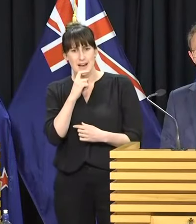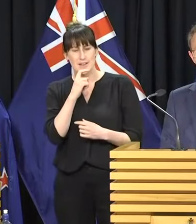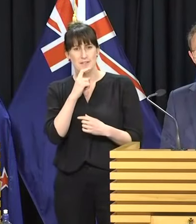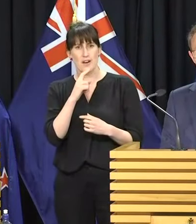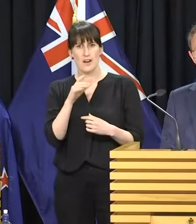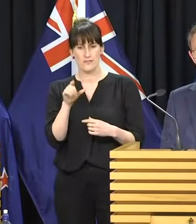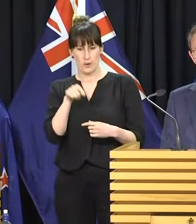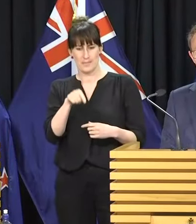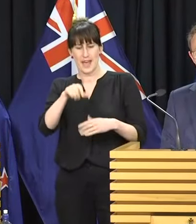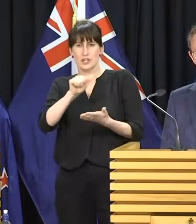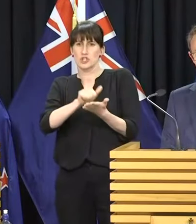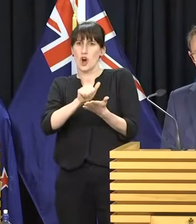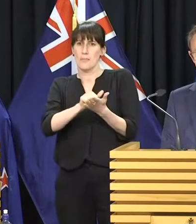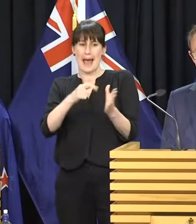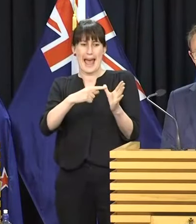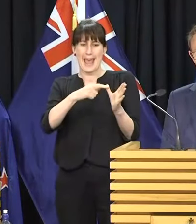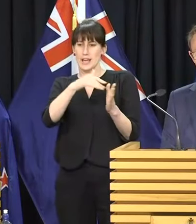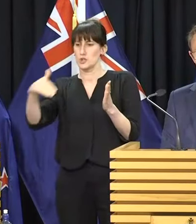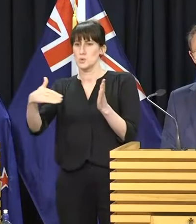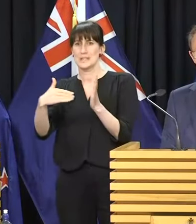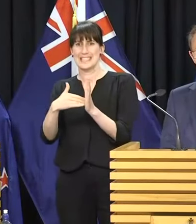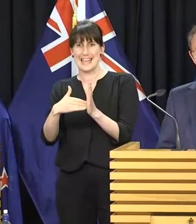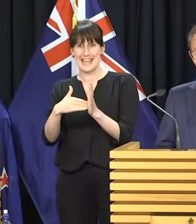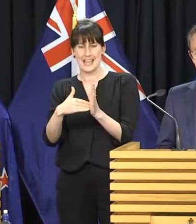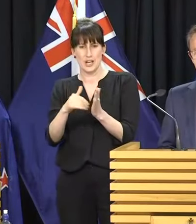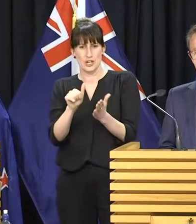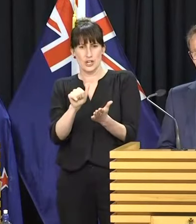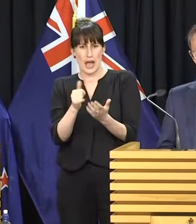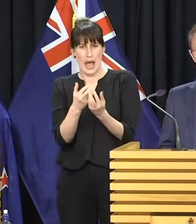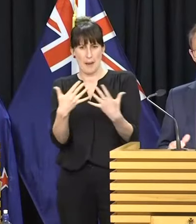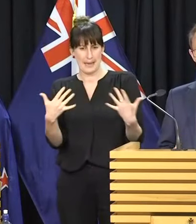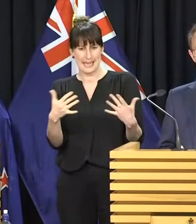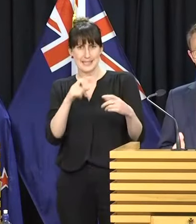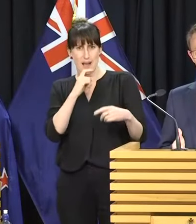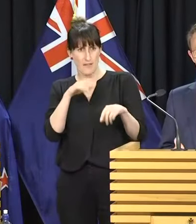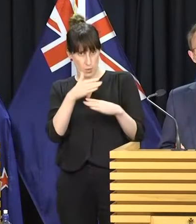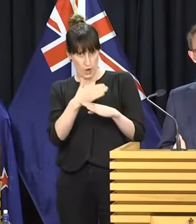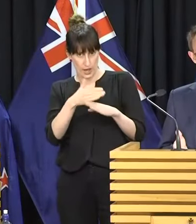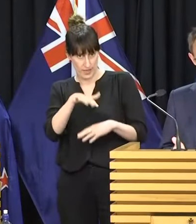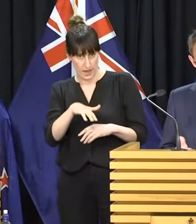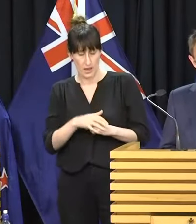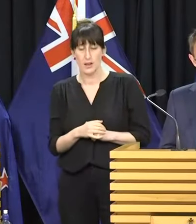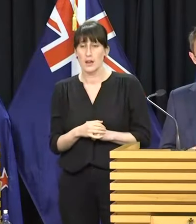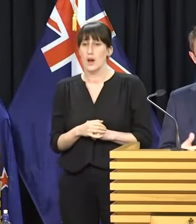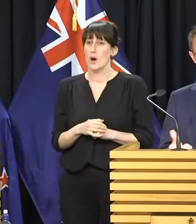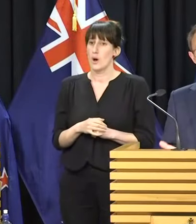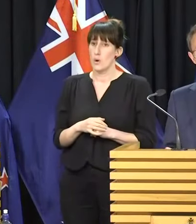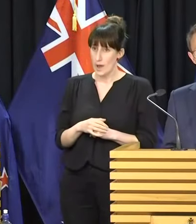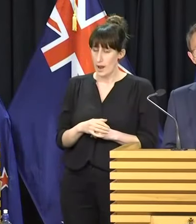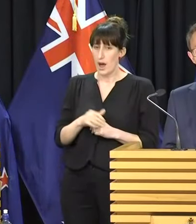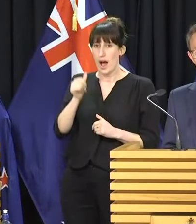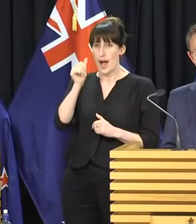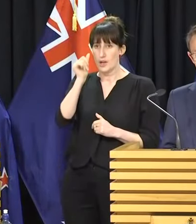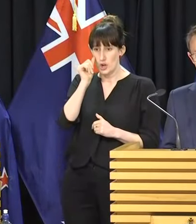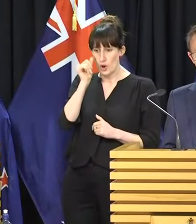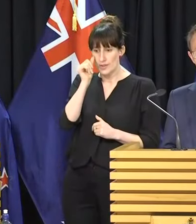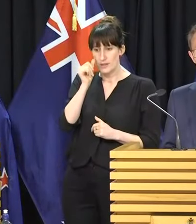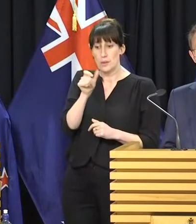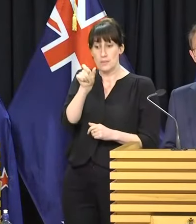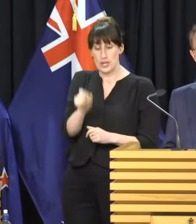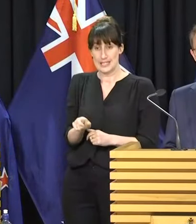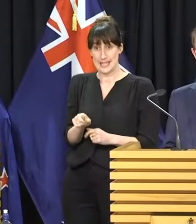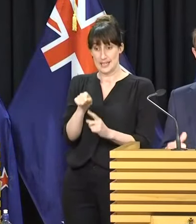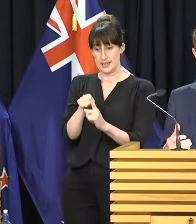of residents at the St Vincent's, how big is that contact circle? Well, what I can say is that the case lives alone, so there's no immediate household